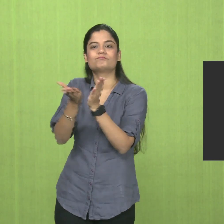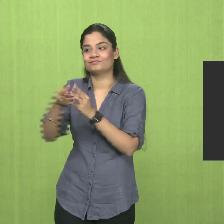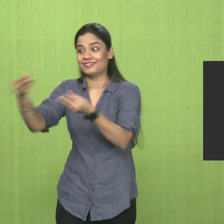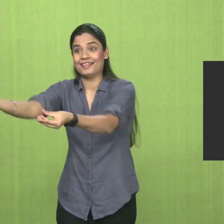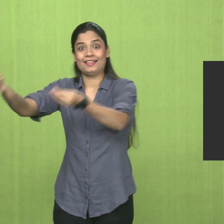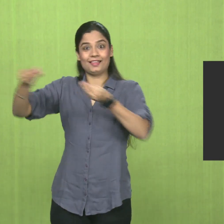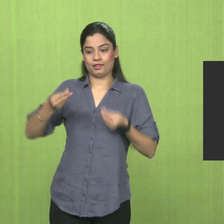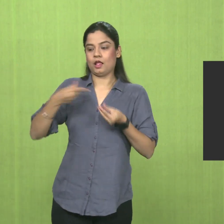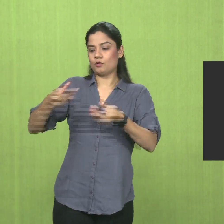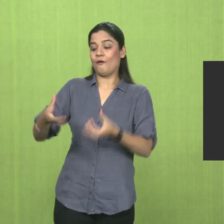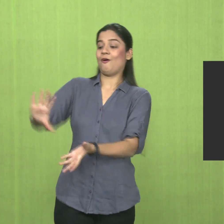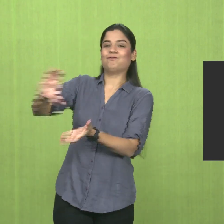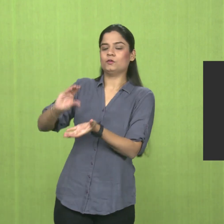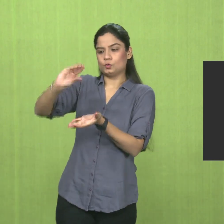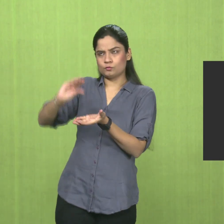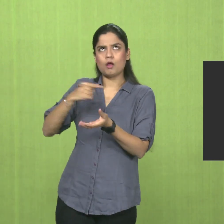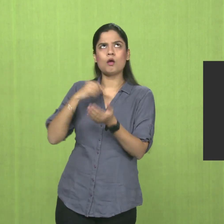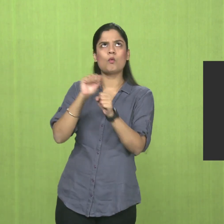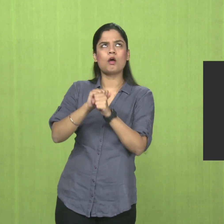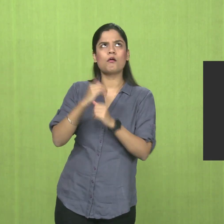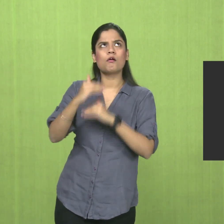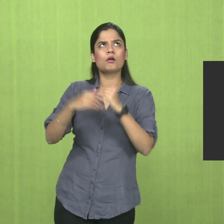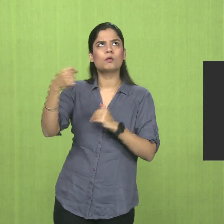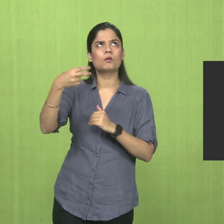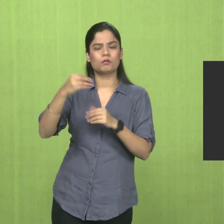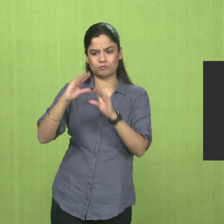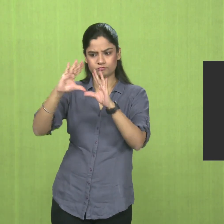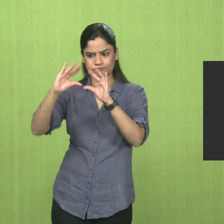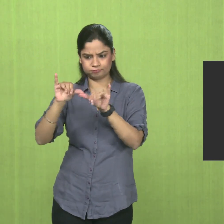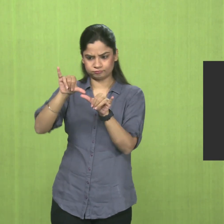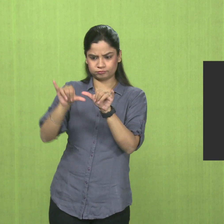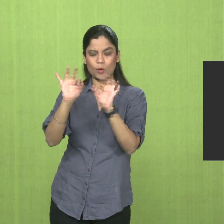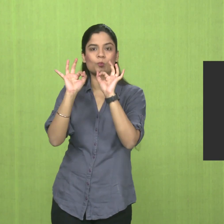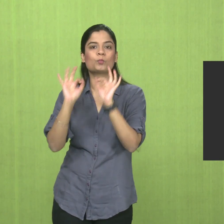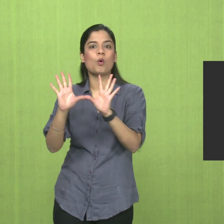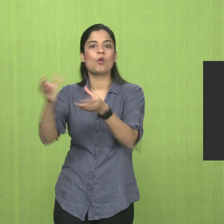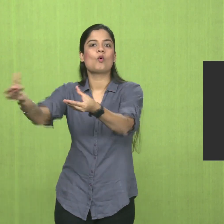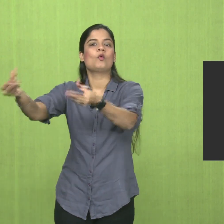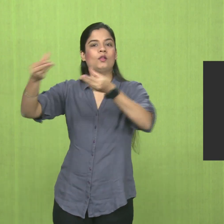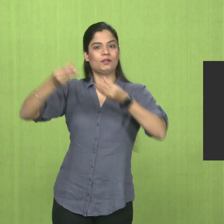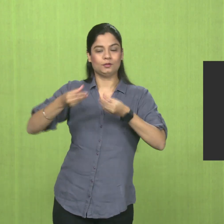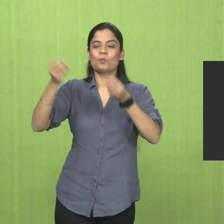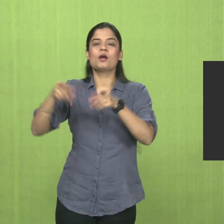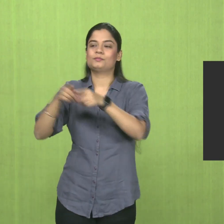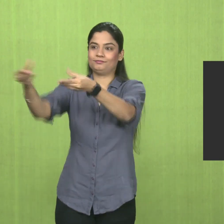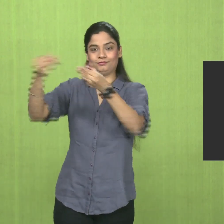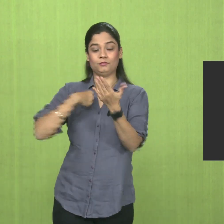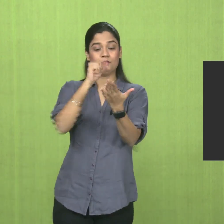buy the cheaper one, less expensive one, and buy in the right amount, whatever I need to work it for. For